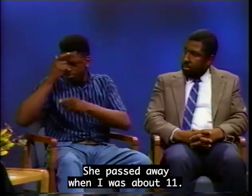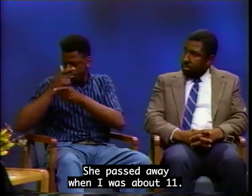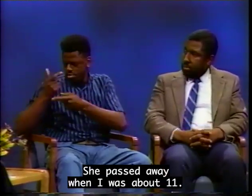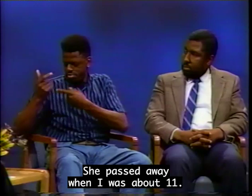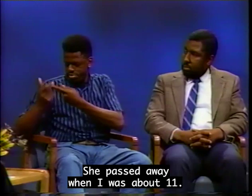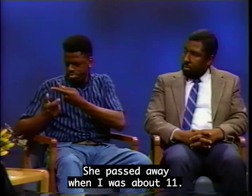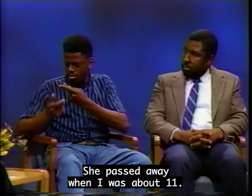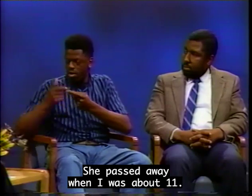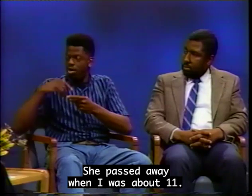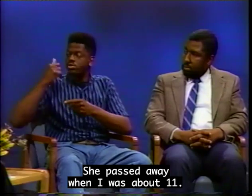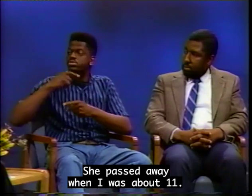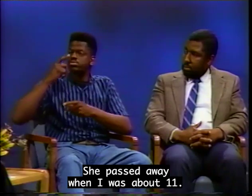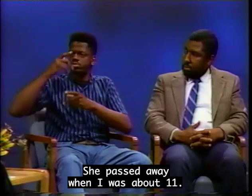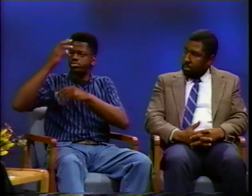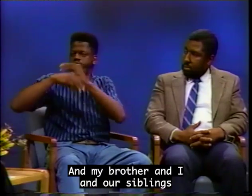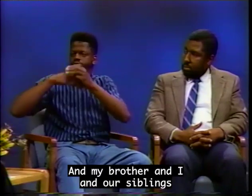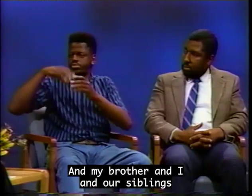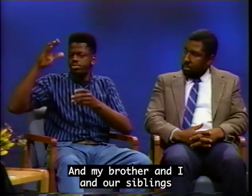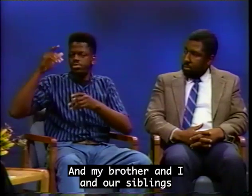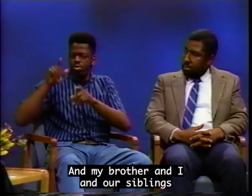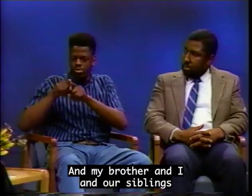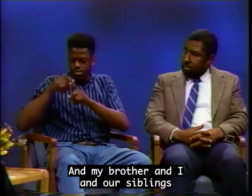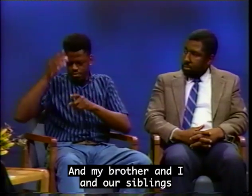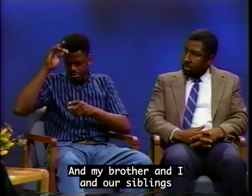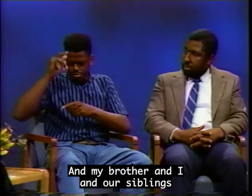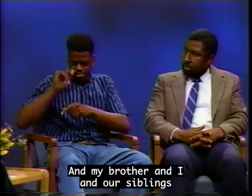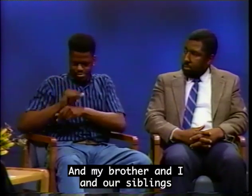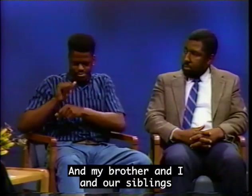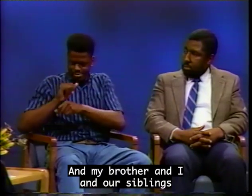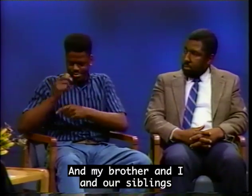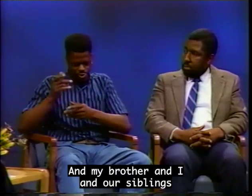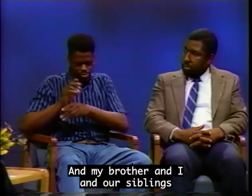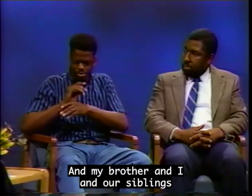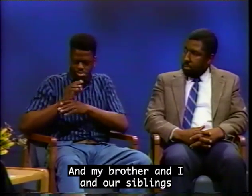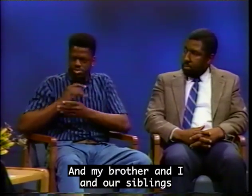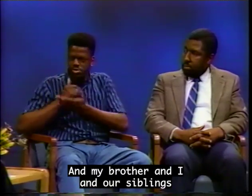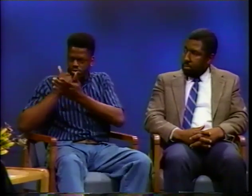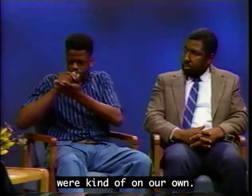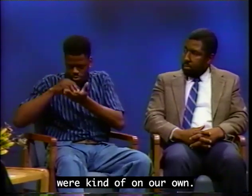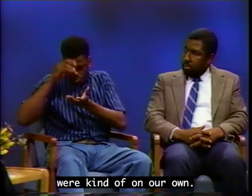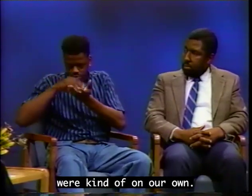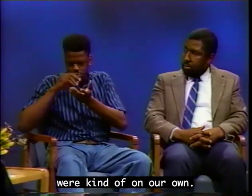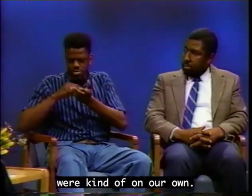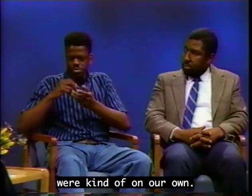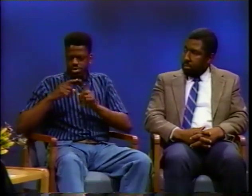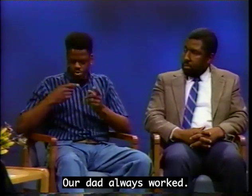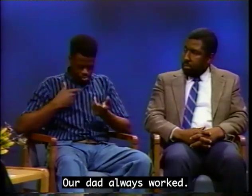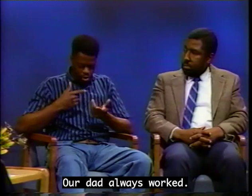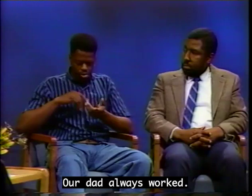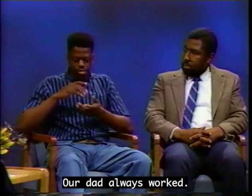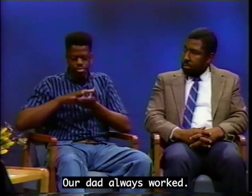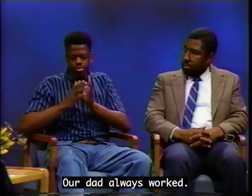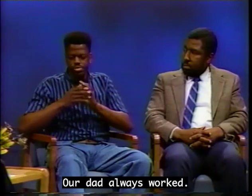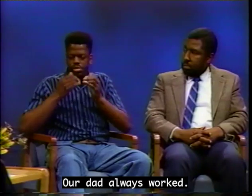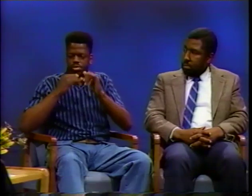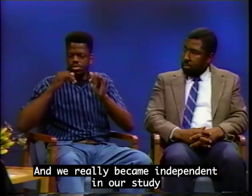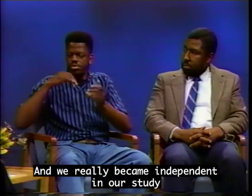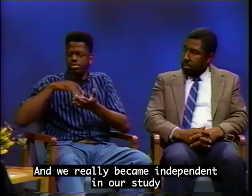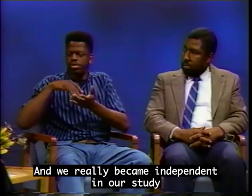when I was about 11, and my brother and I and our siblings were kind of on our own. Our dad always worked, and